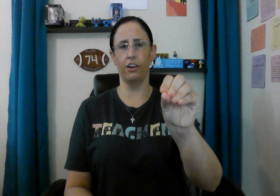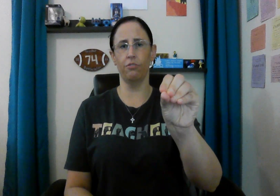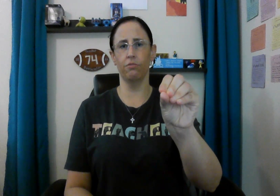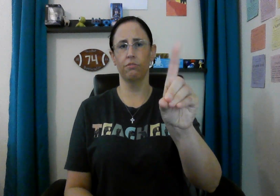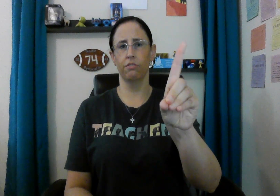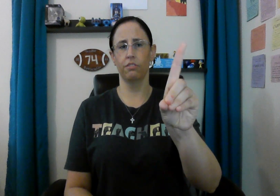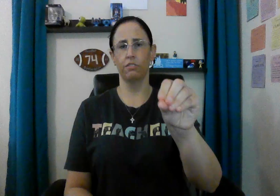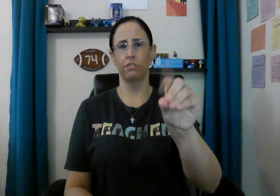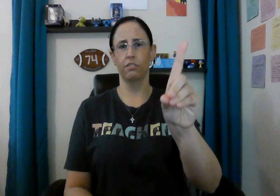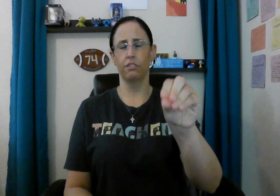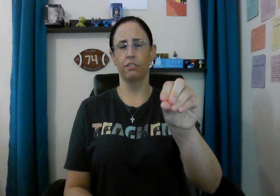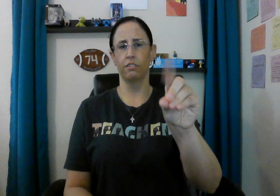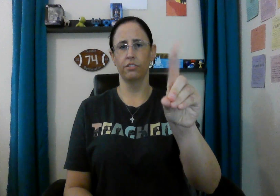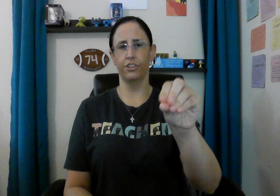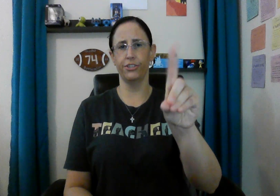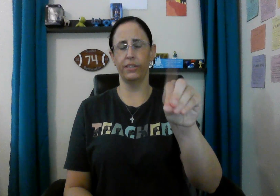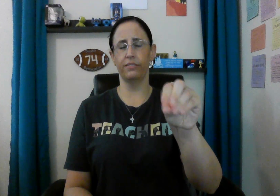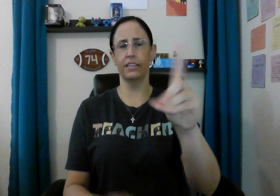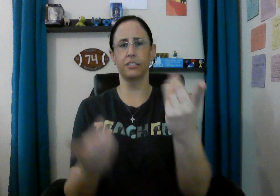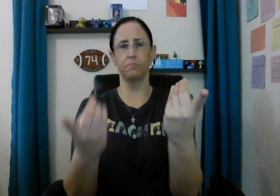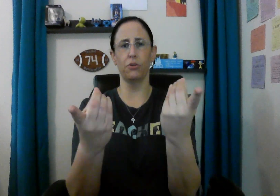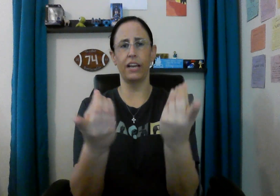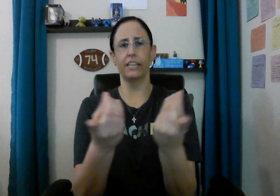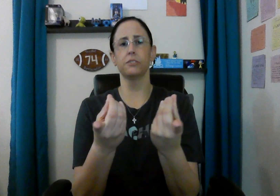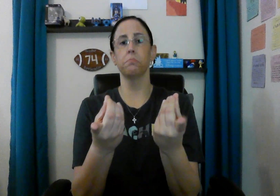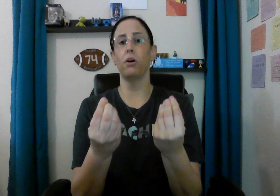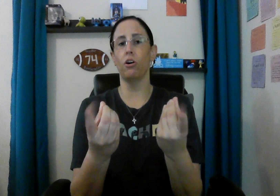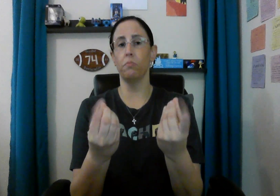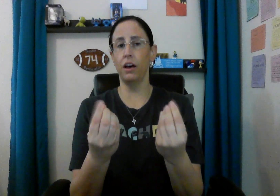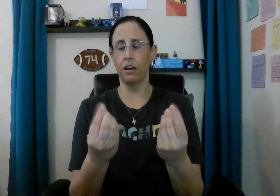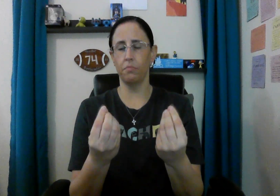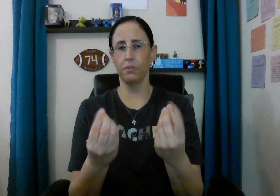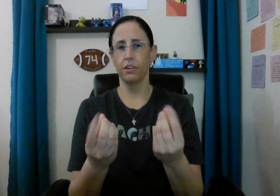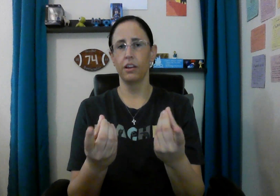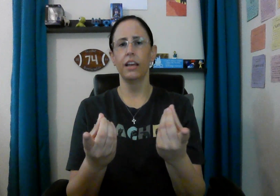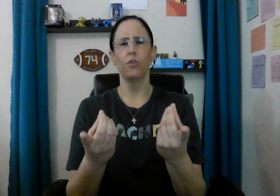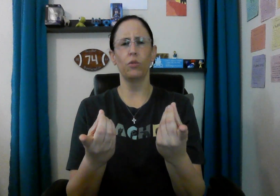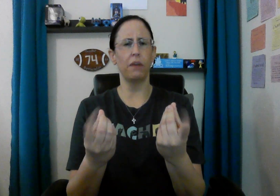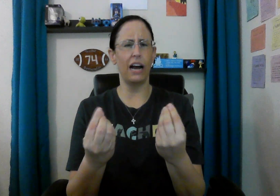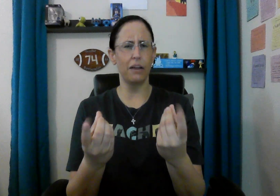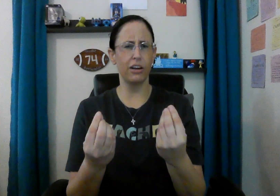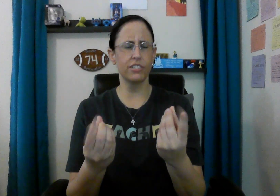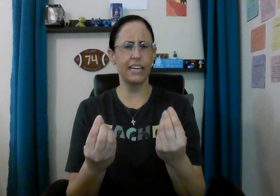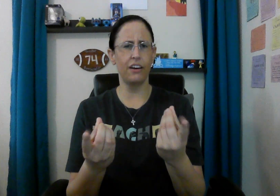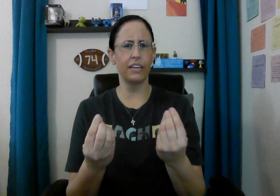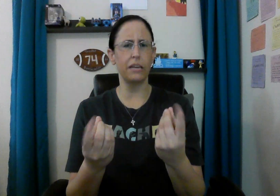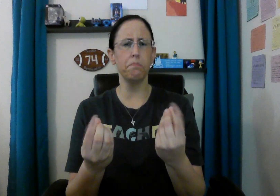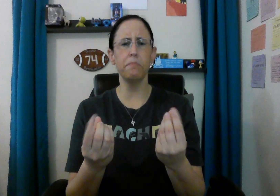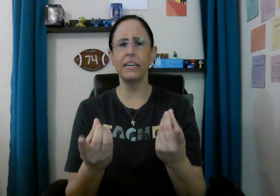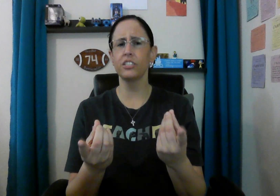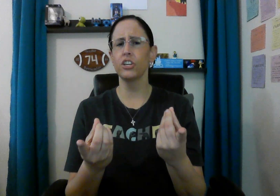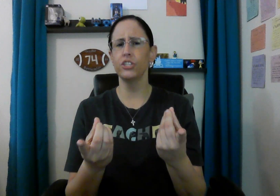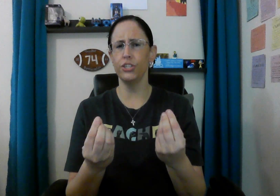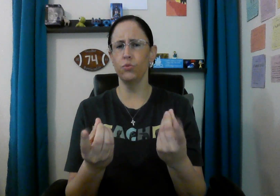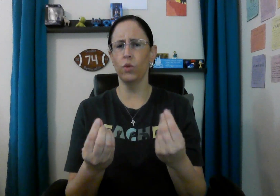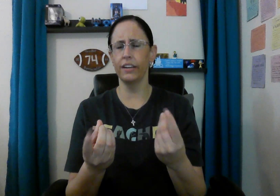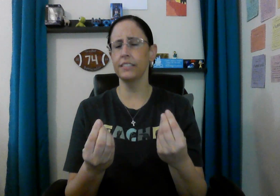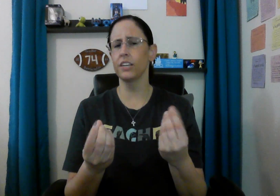O. You're doing this, both hands palm up. With my eyebrows down, it means do what? It's a